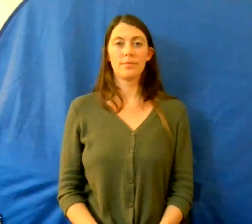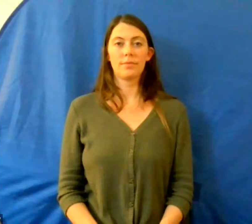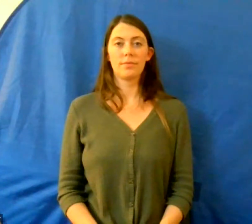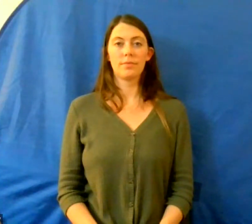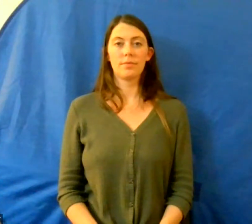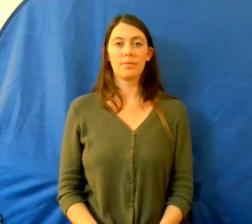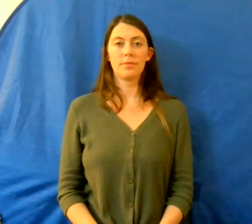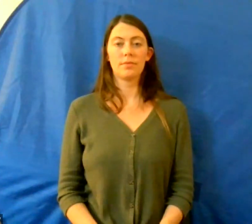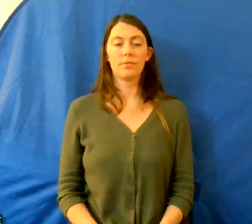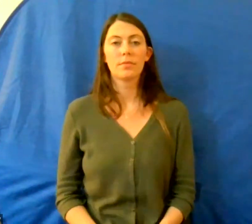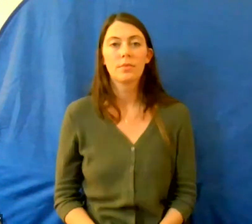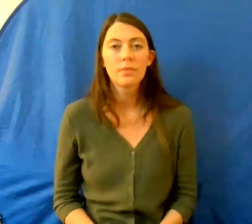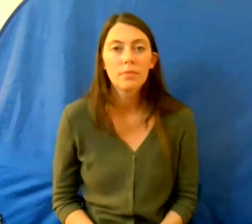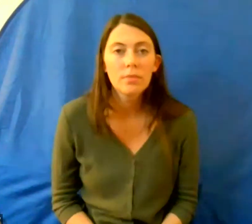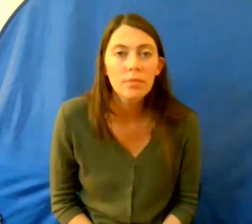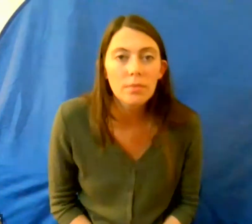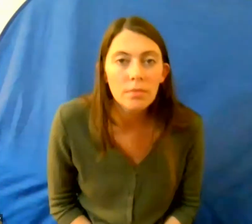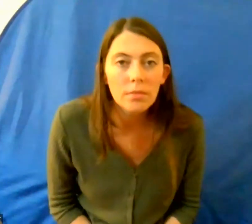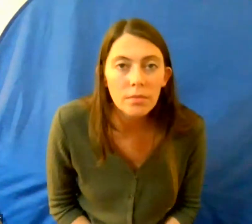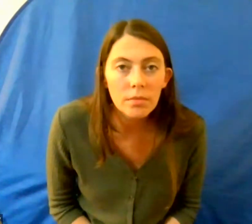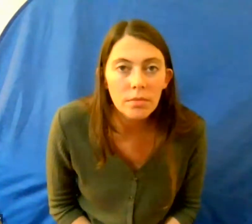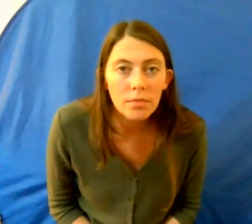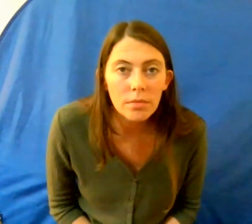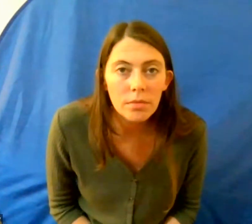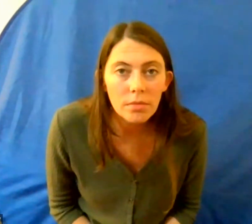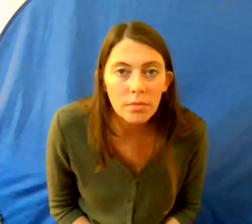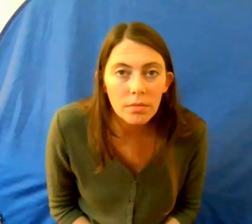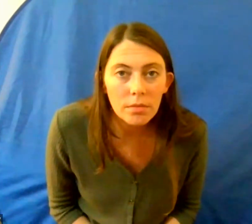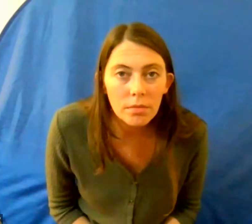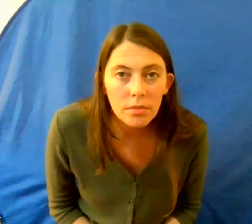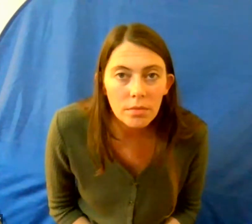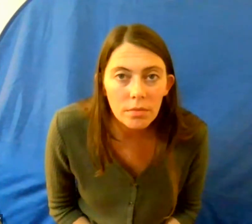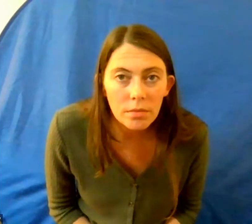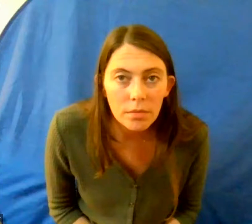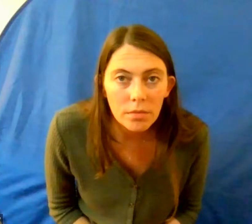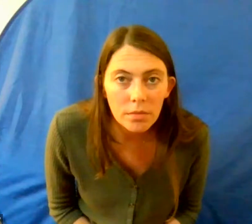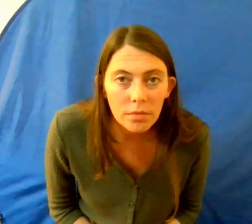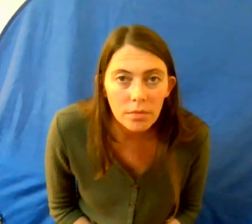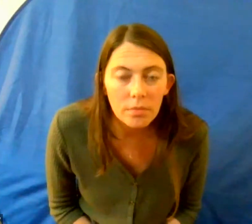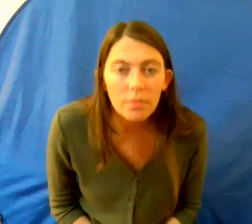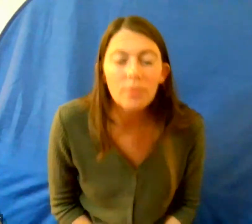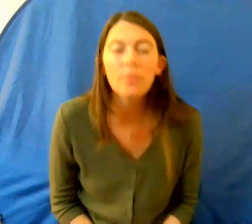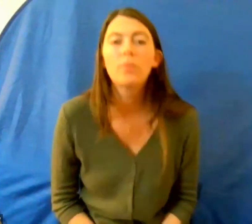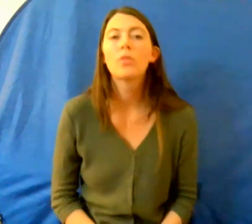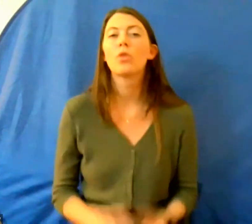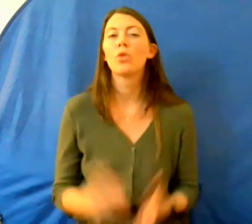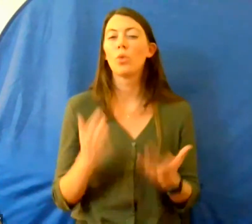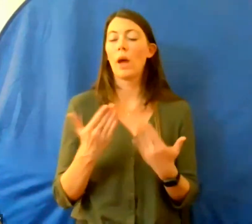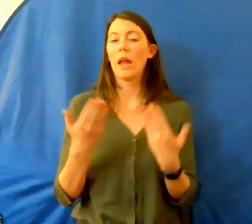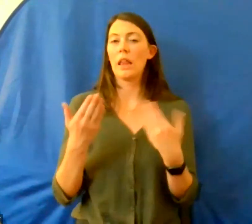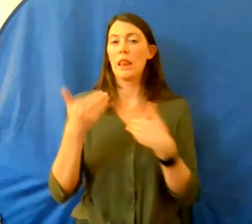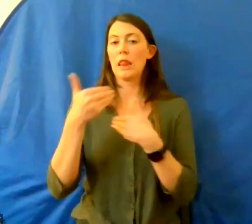Oh, yeah, for 60 seconds. Okay. Yes. I guess maybe they got extended a moment or two.